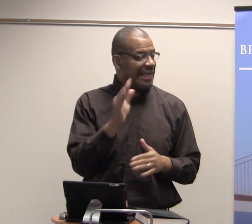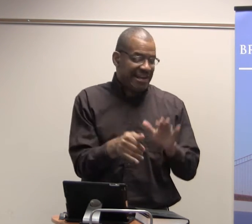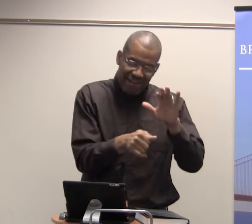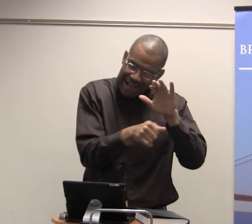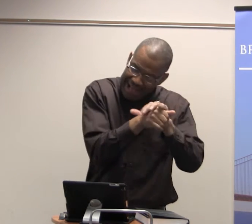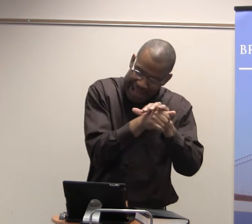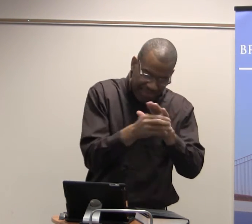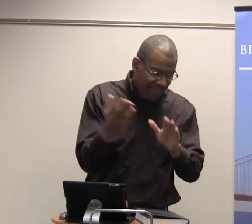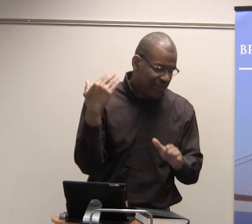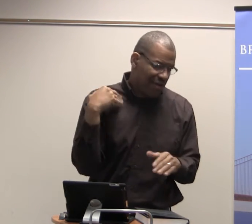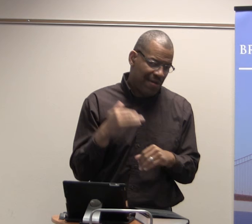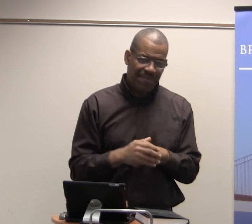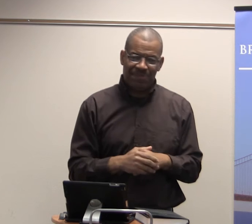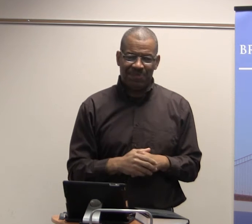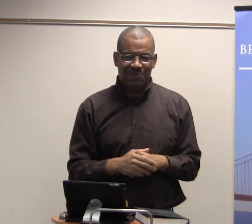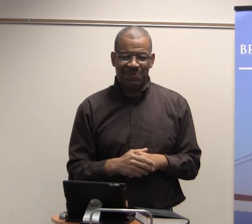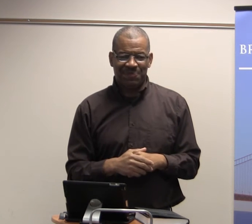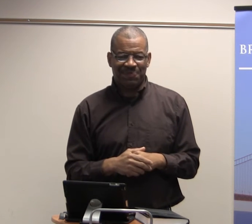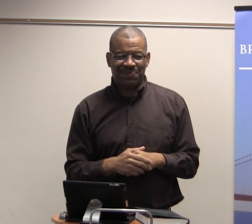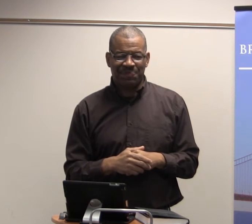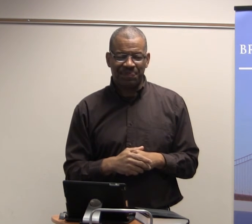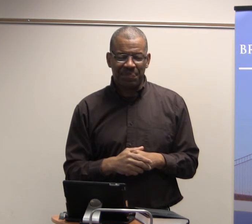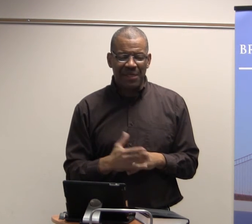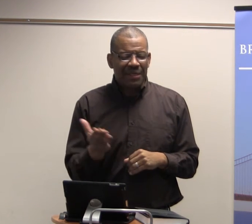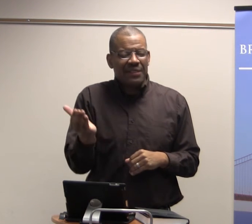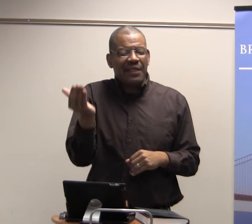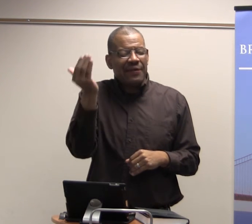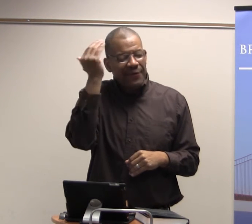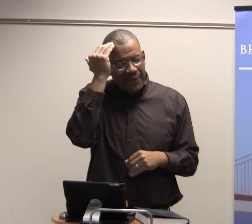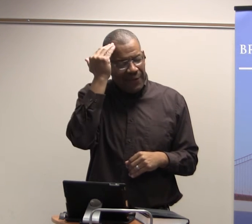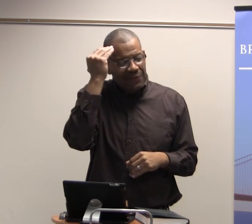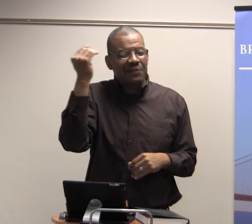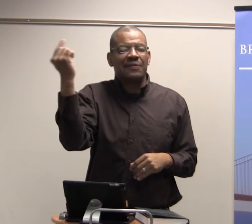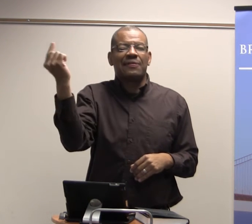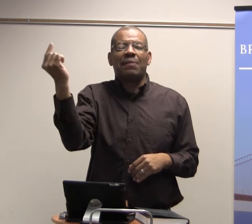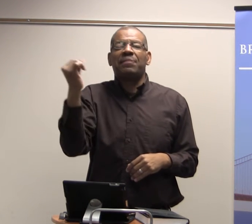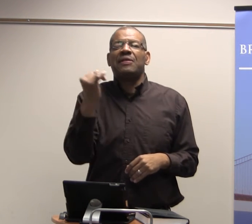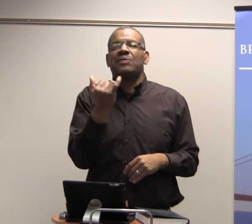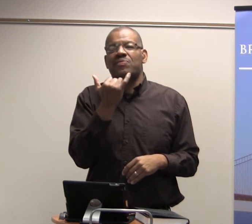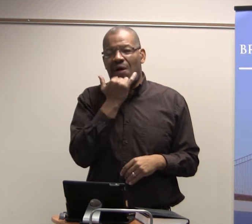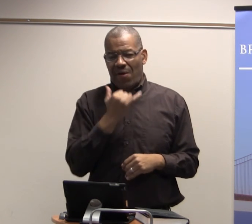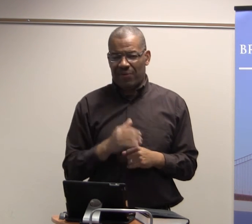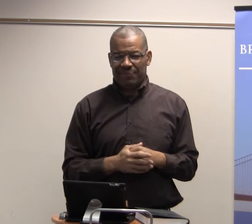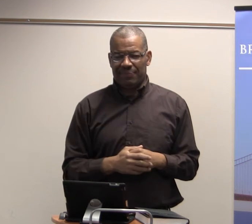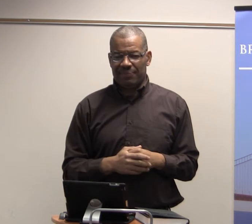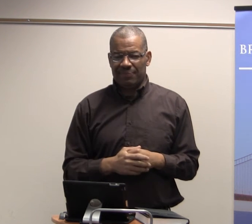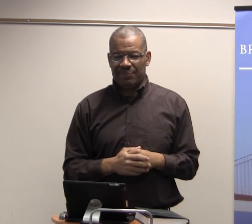never had before. Because they know something wrong.